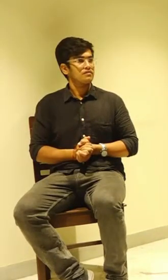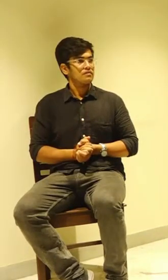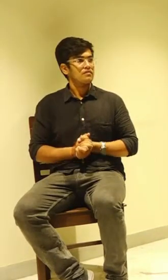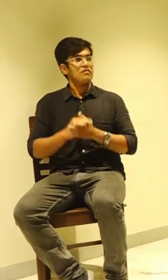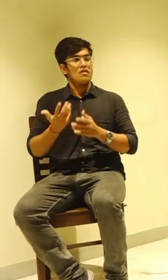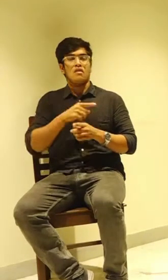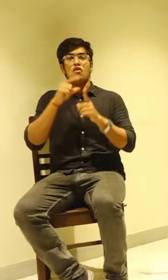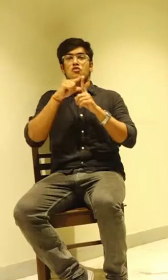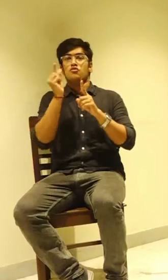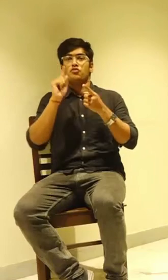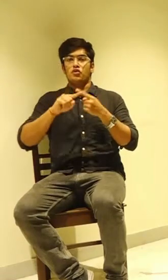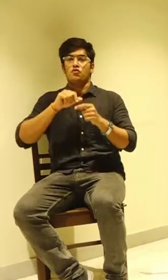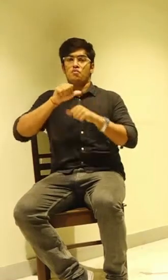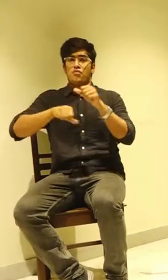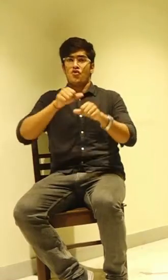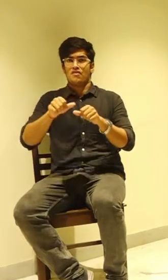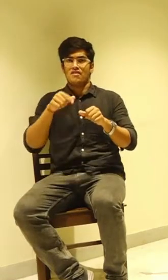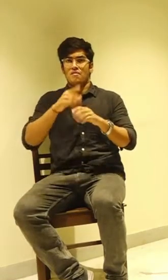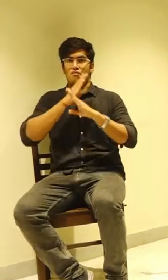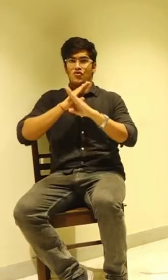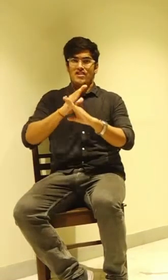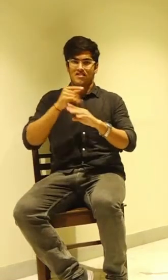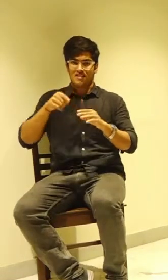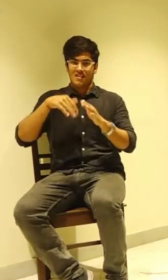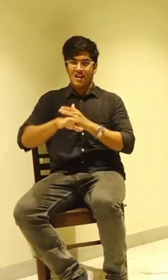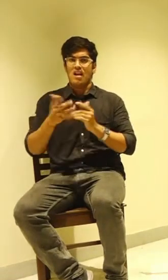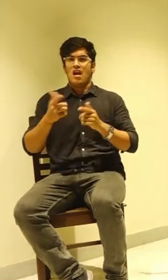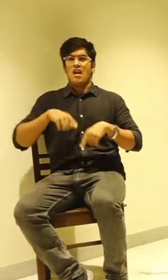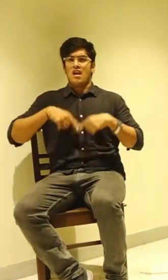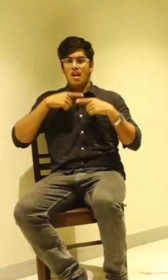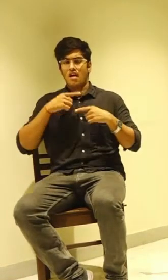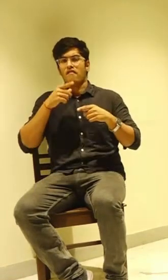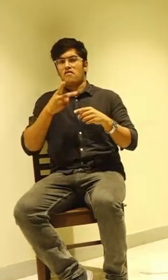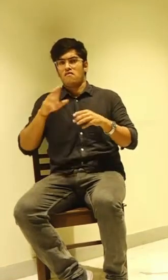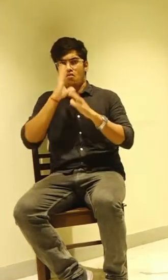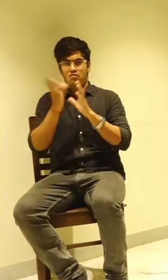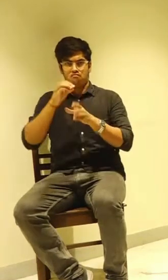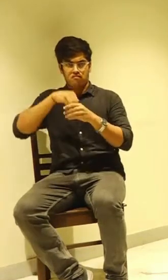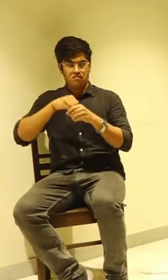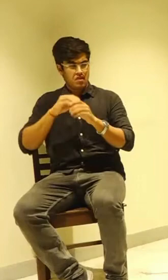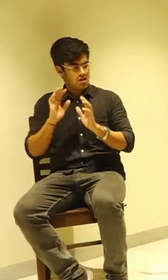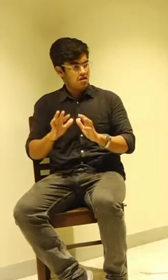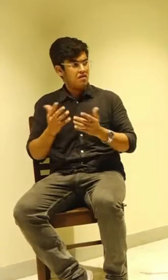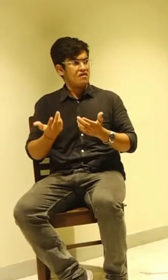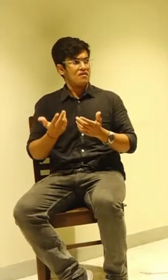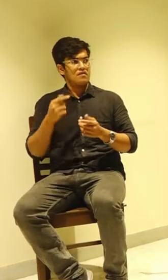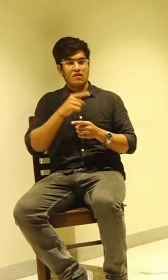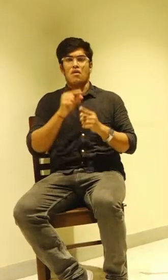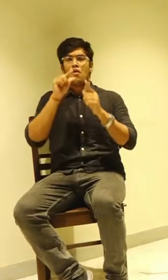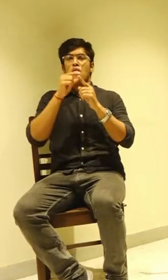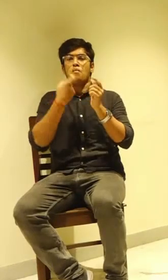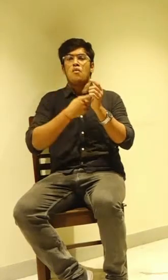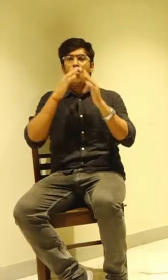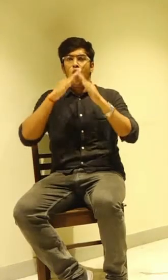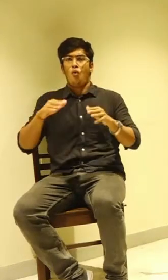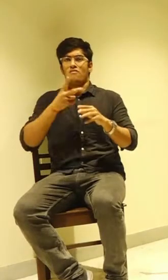apply to property rights? Because the idea was that we must dismantle this entire zamindari system. So should due process protection apply to property rights